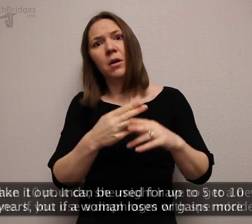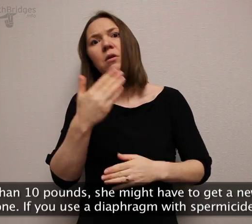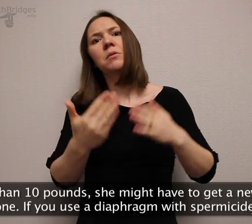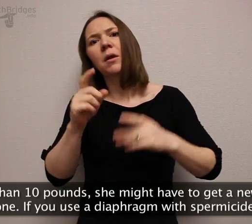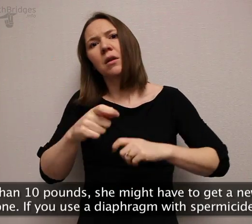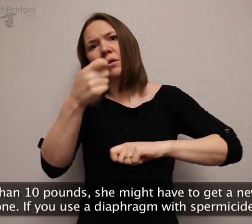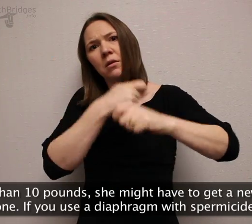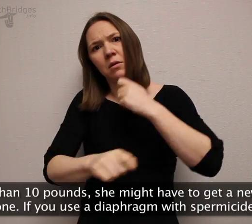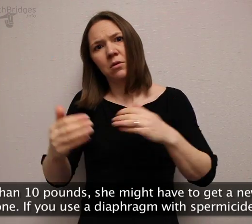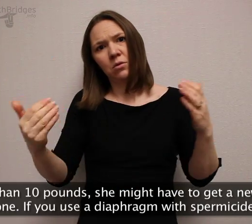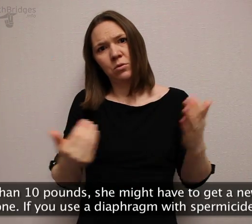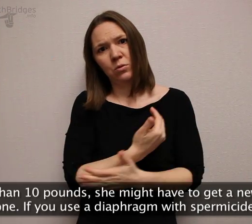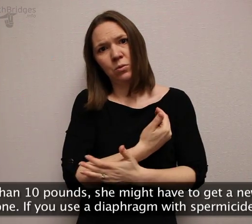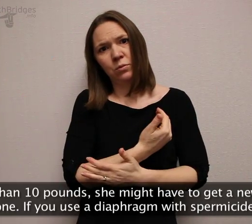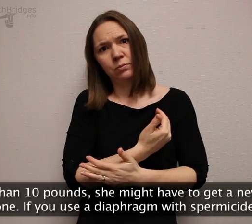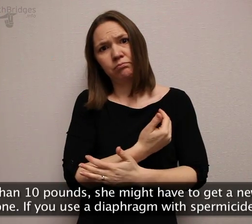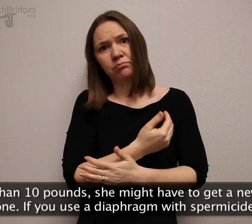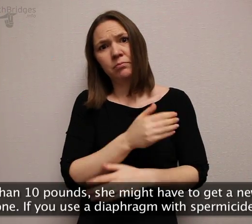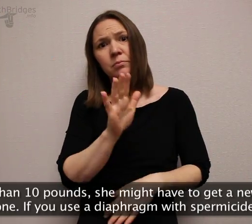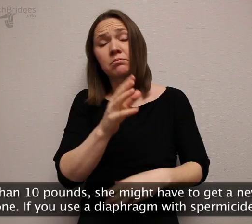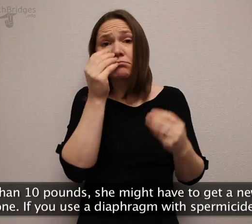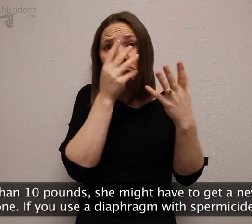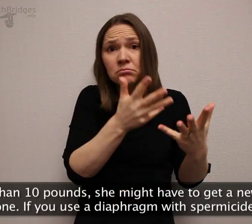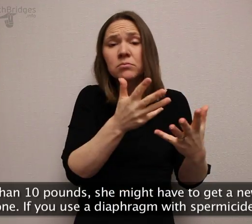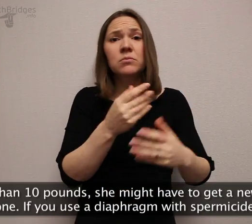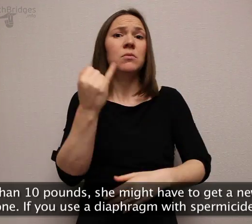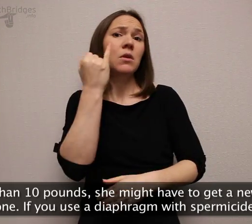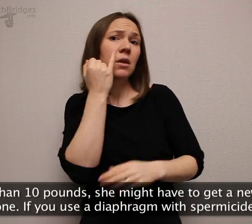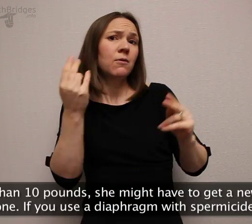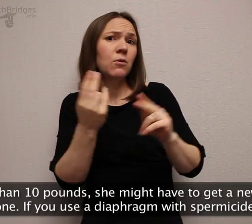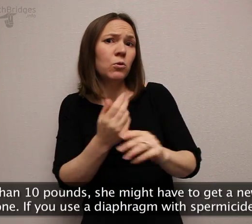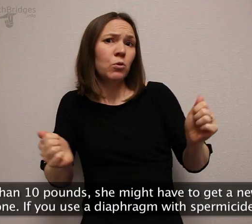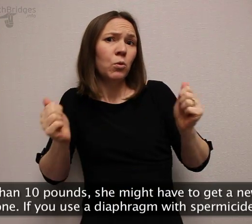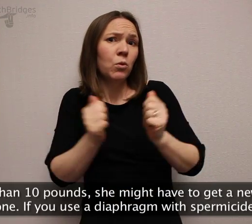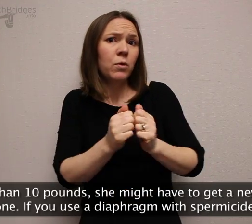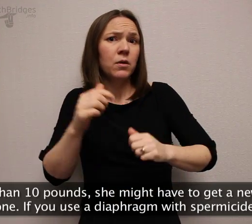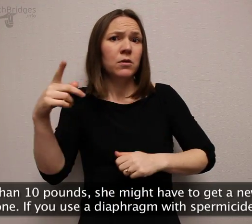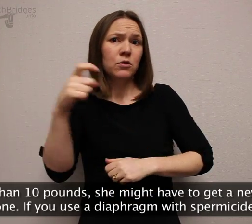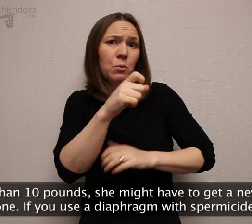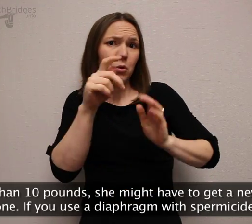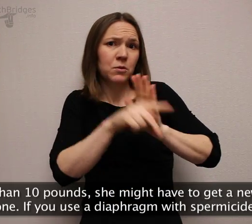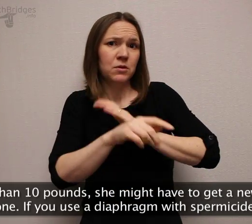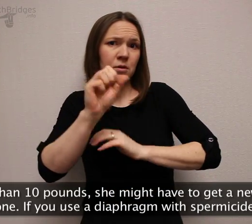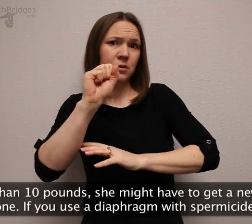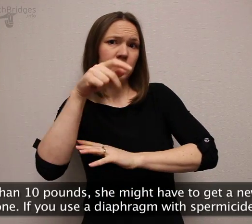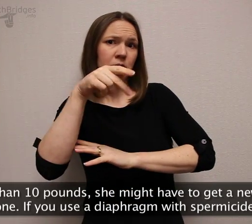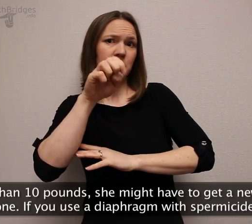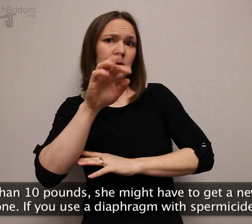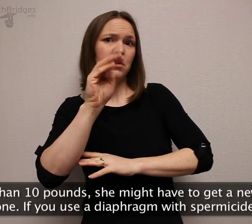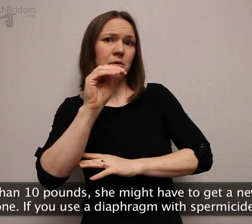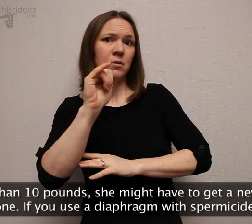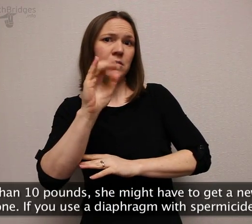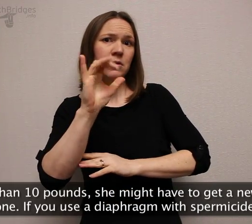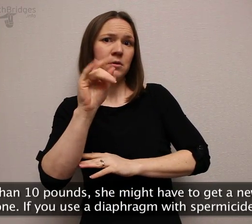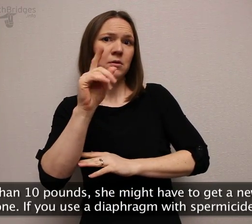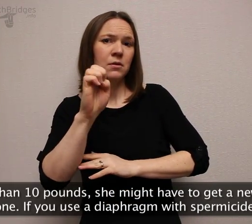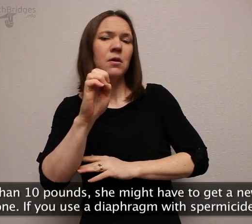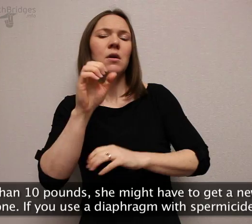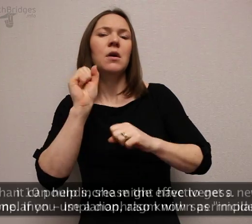10 pounds, she might have to get a new one. If you use a diaphragm with spermicide,